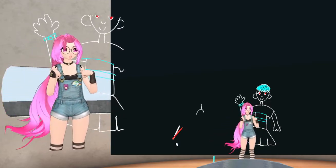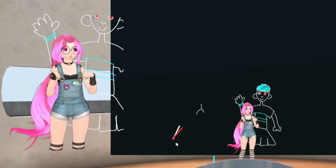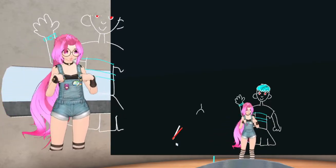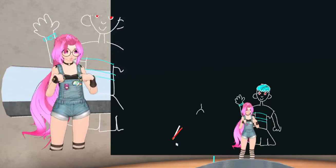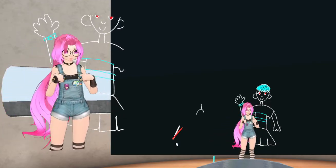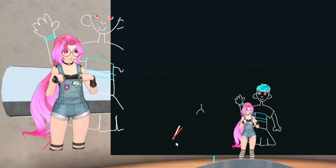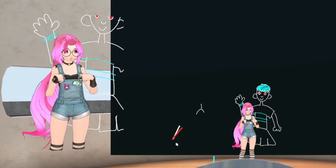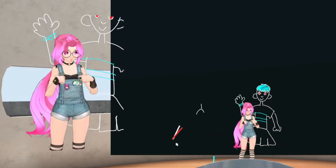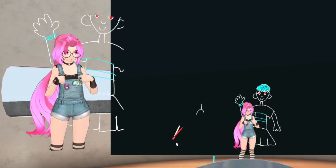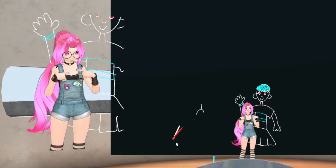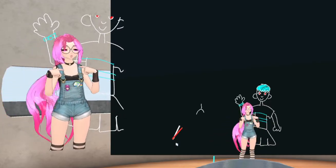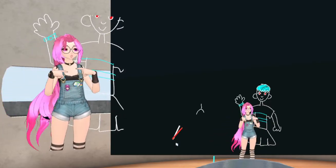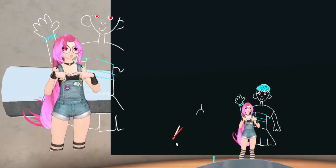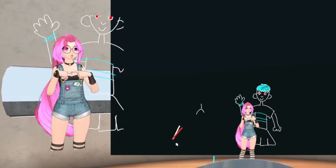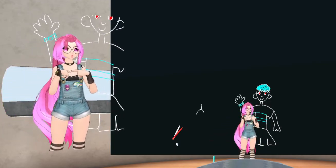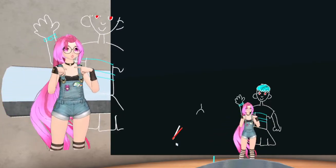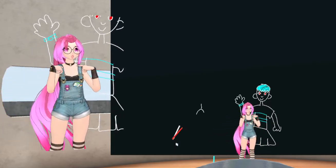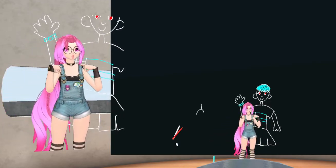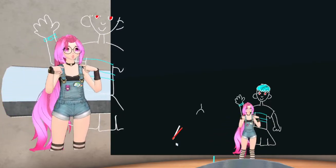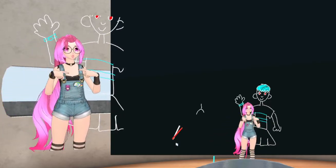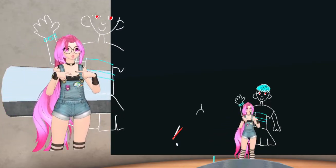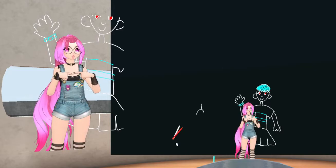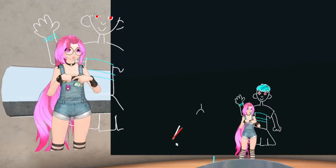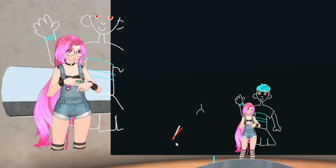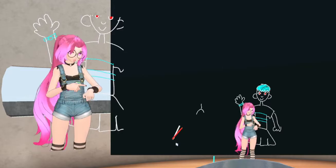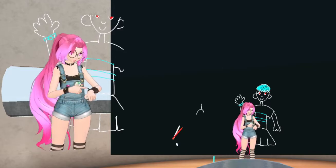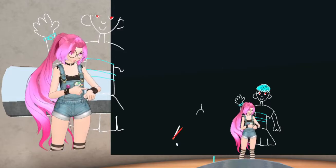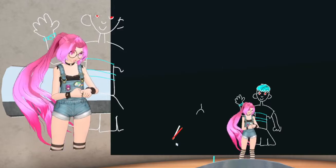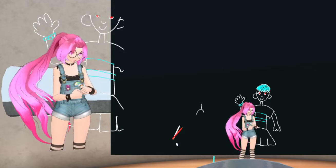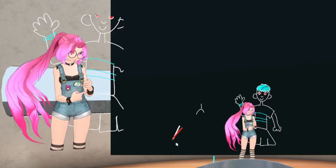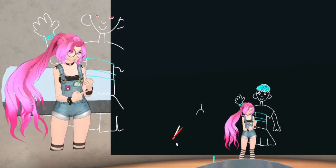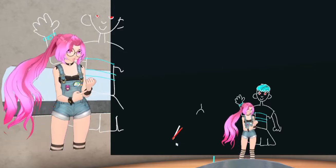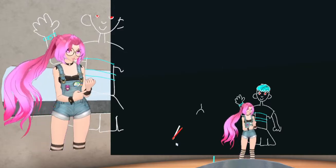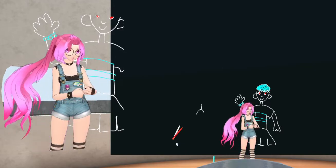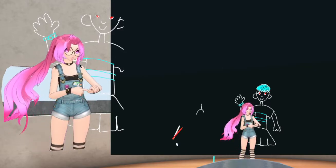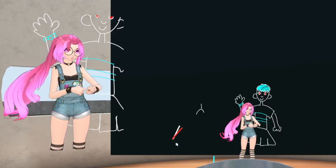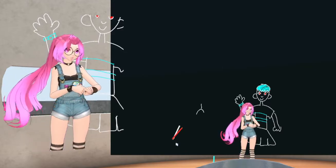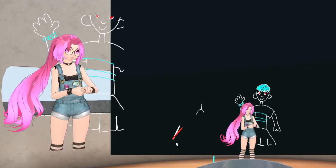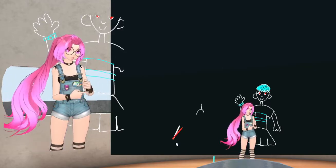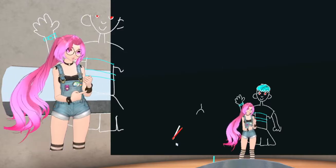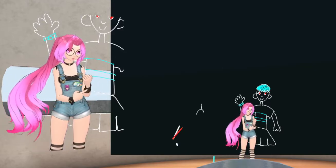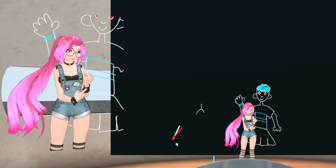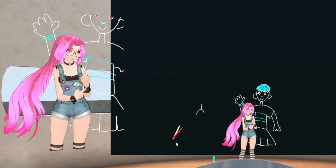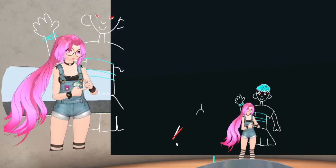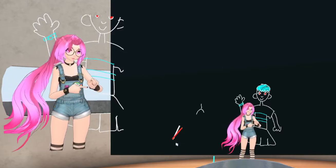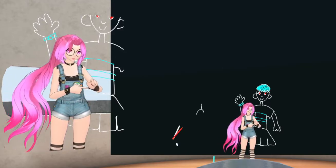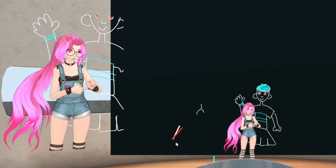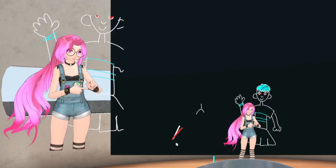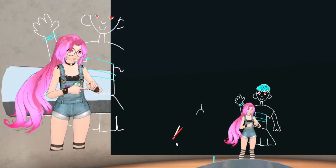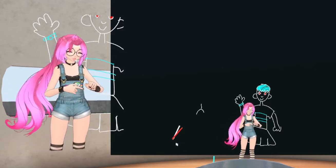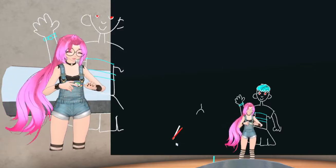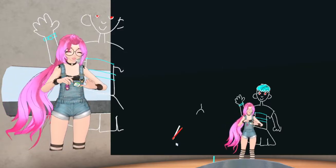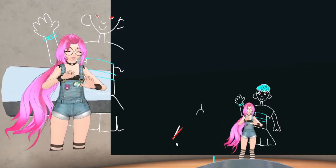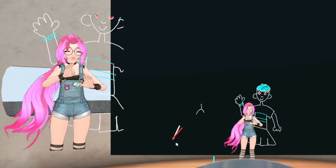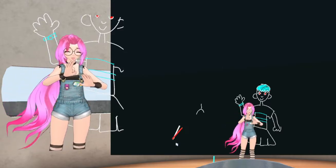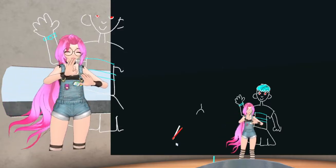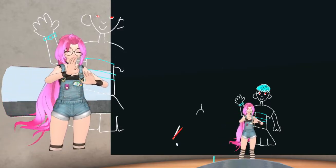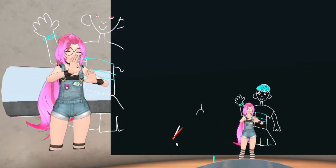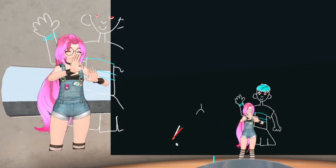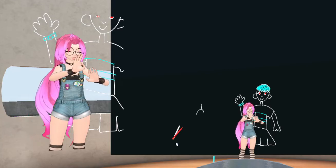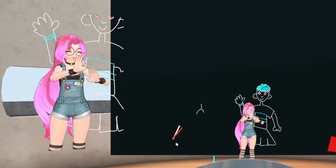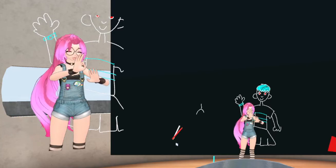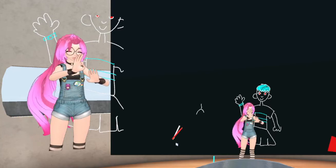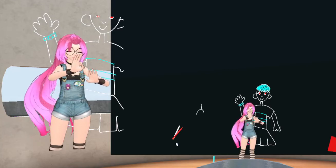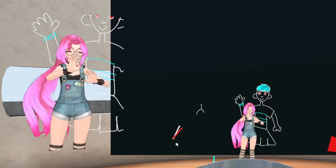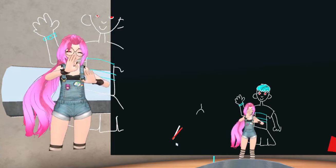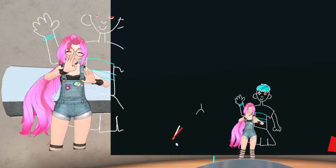usually just like what you'd imagine. So you say like necklace is like necklace, or like bracelet. You can trace around. And rings